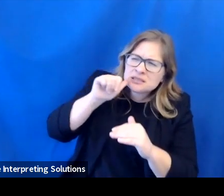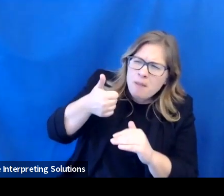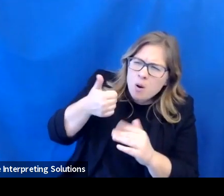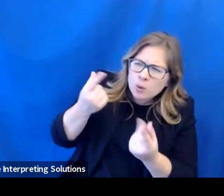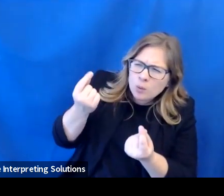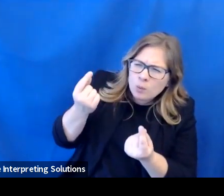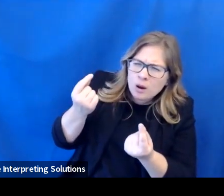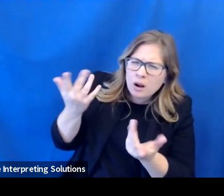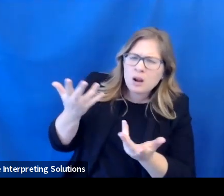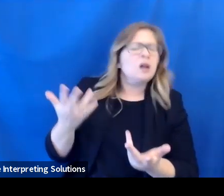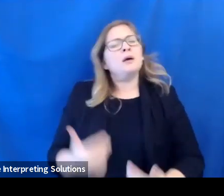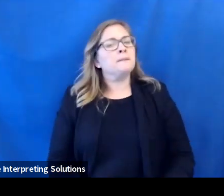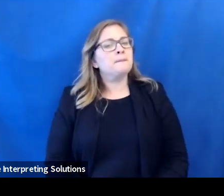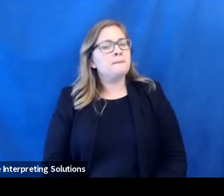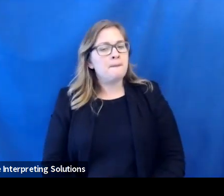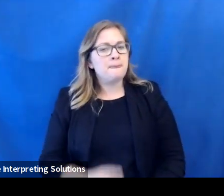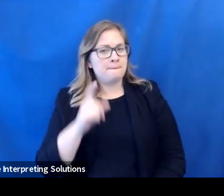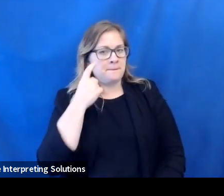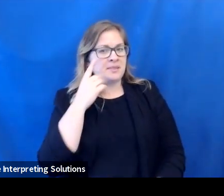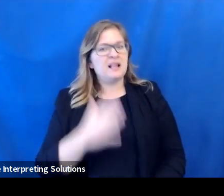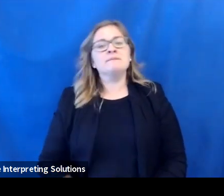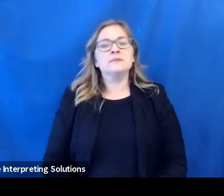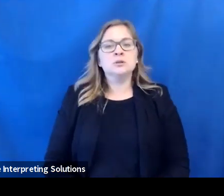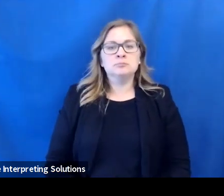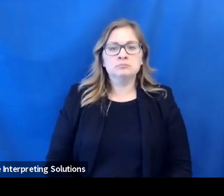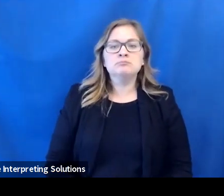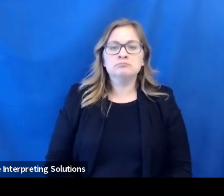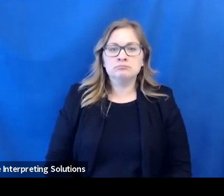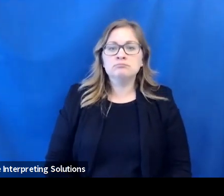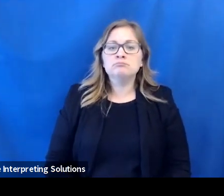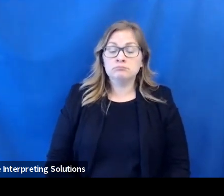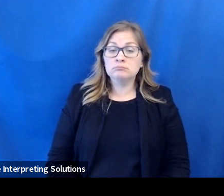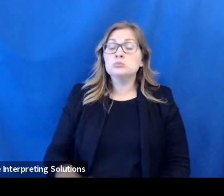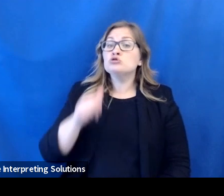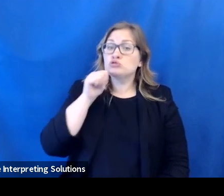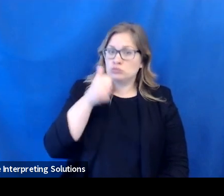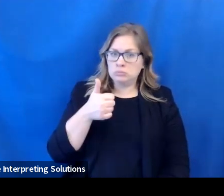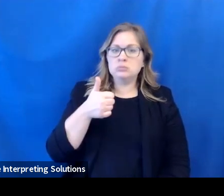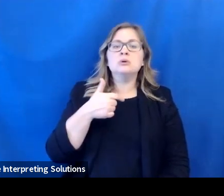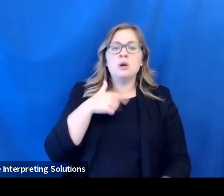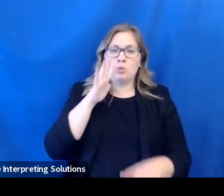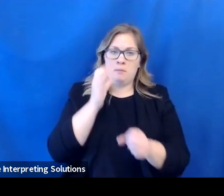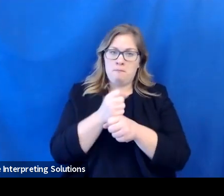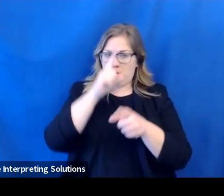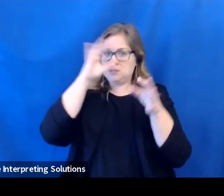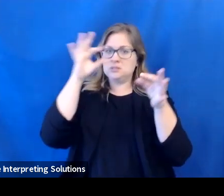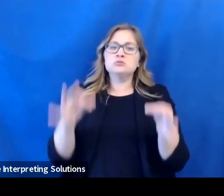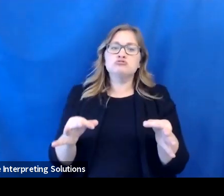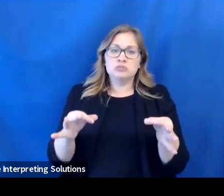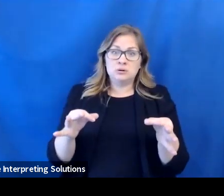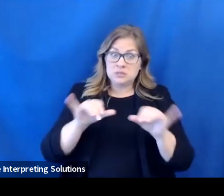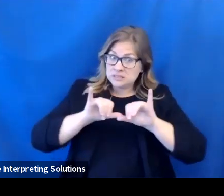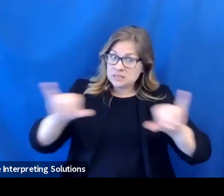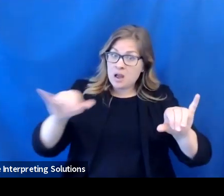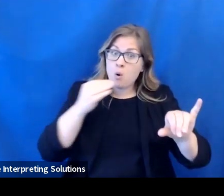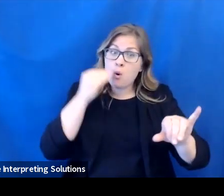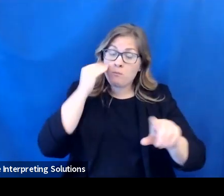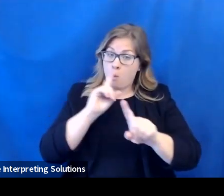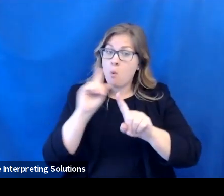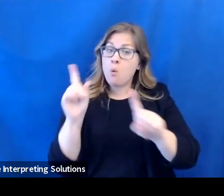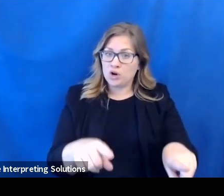determination. I think it's already pretty clear that we will continue with heading down our stay-at-home order, but using the data